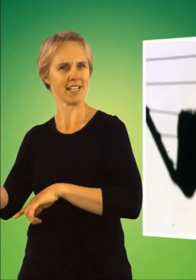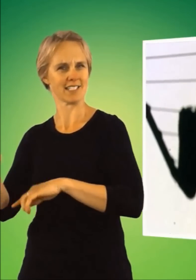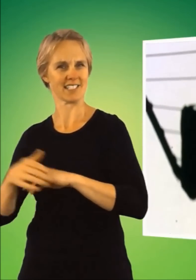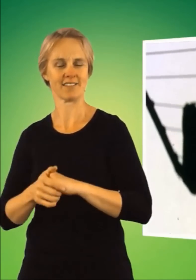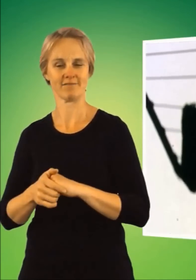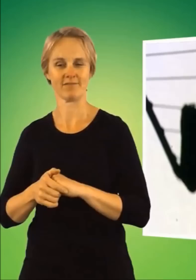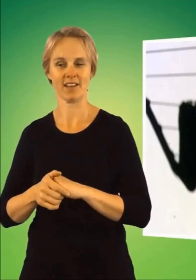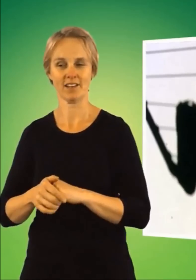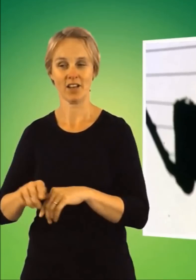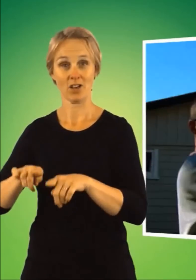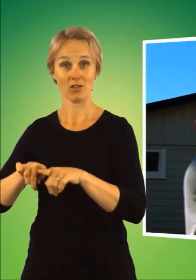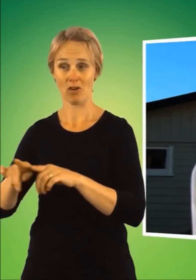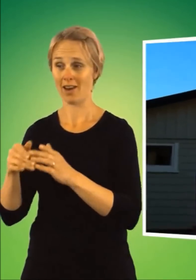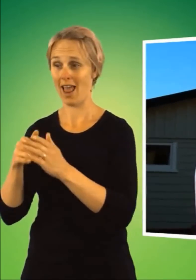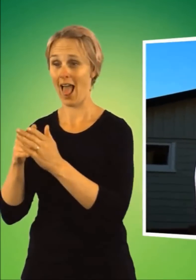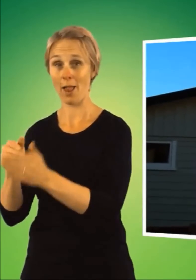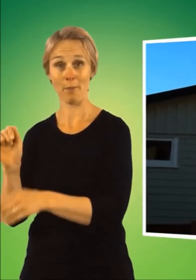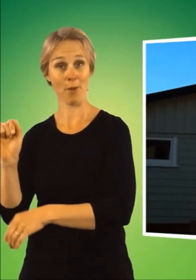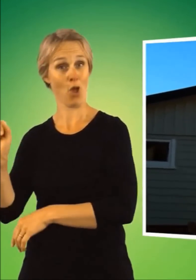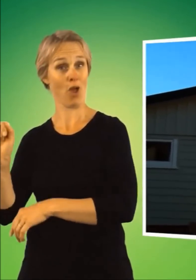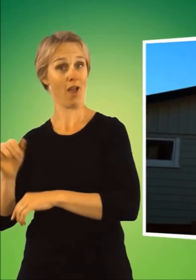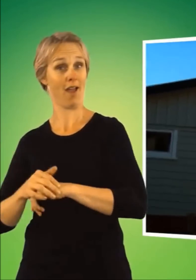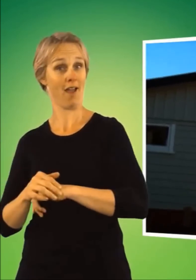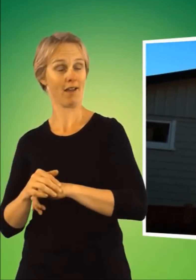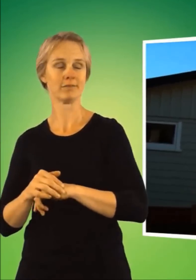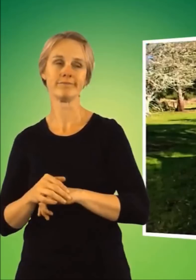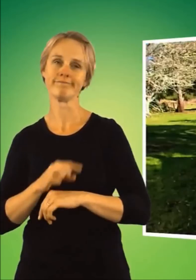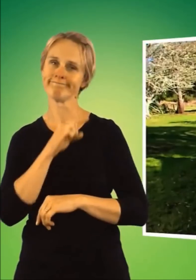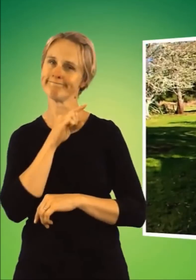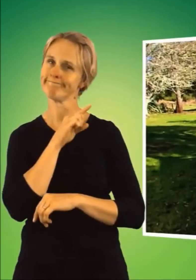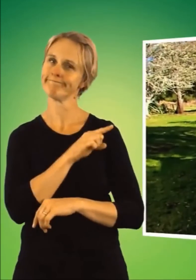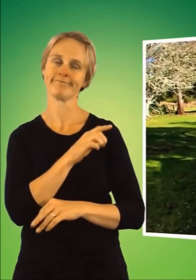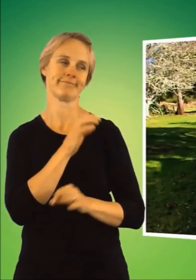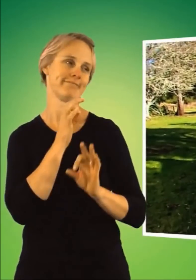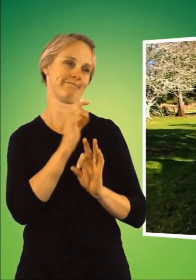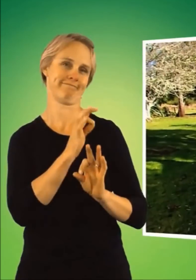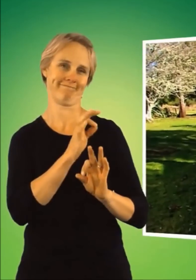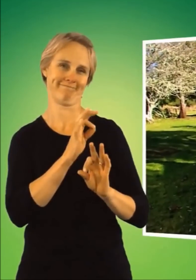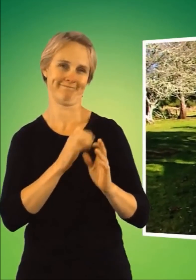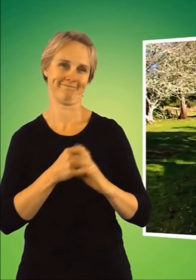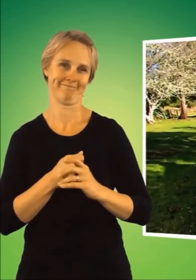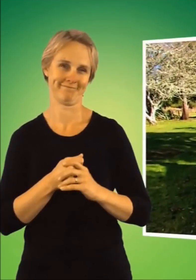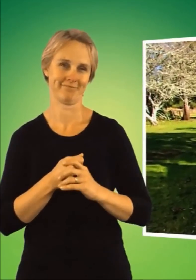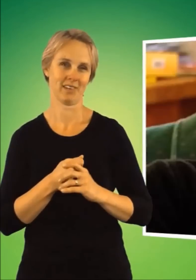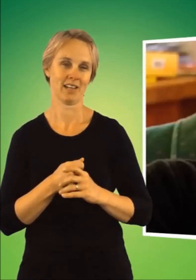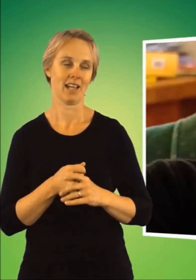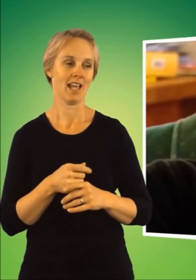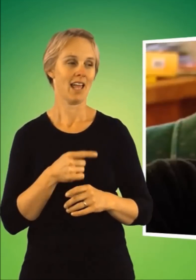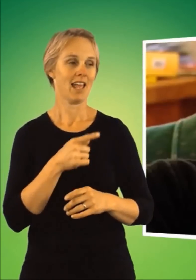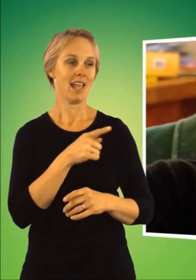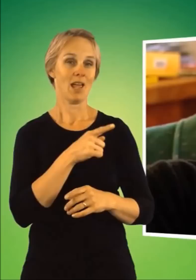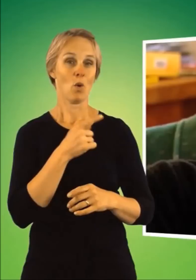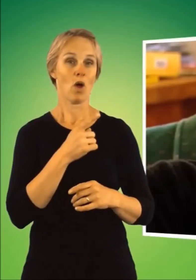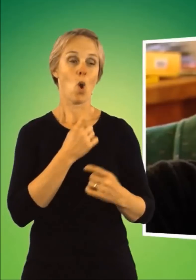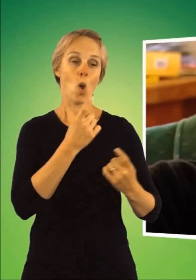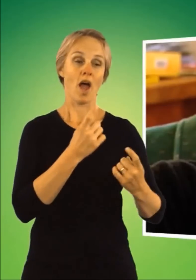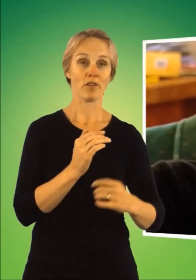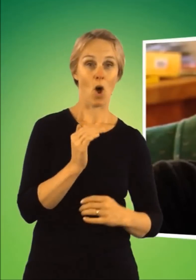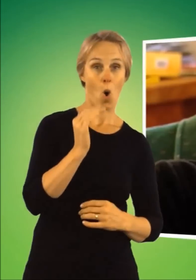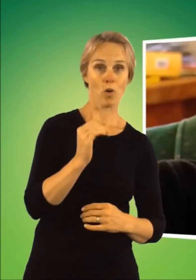simple things like that, I guess. And just try and help mummy out as much as I can. Tony's been really good. He